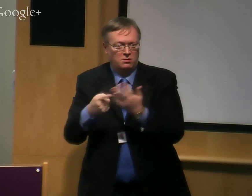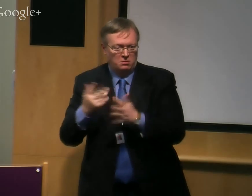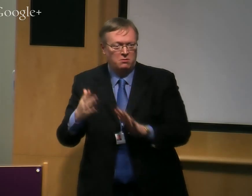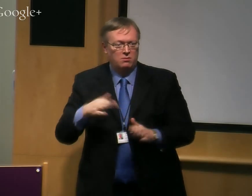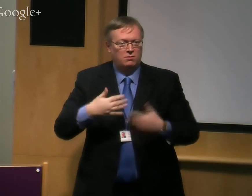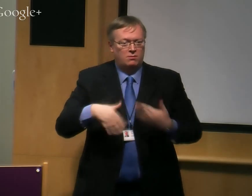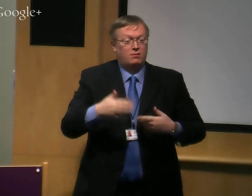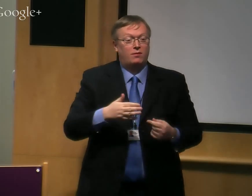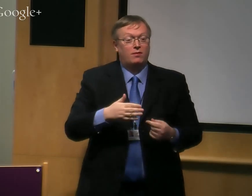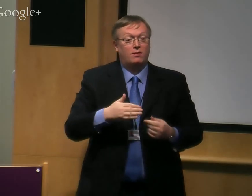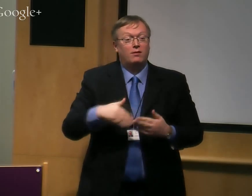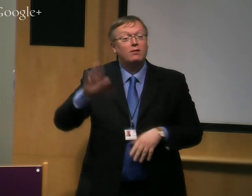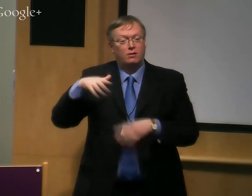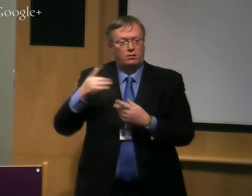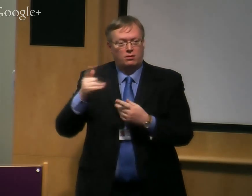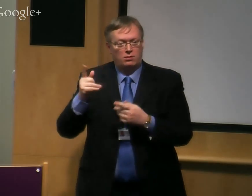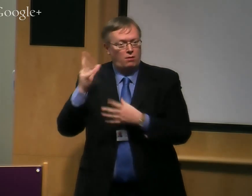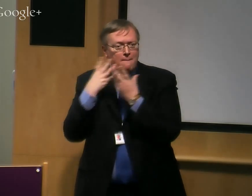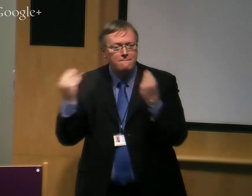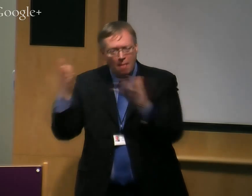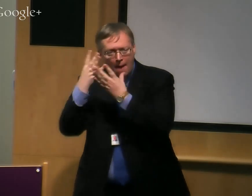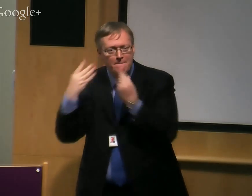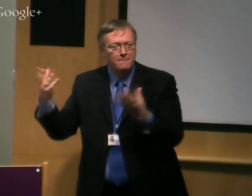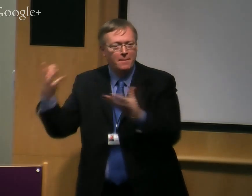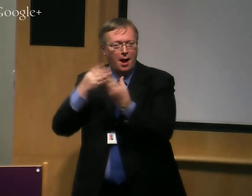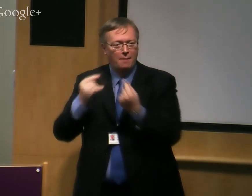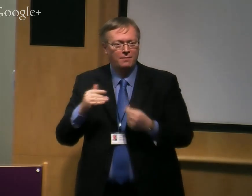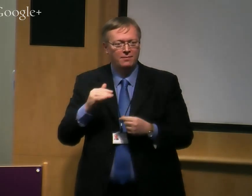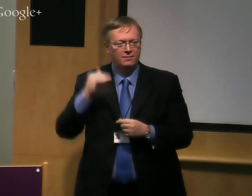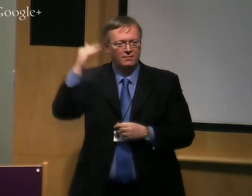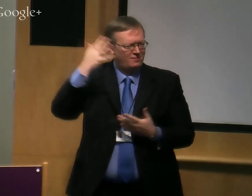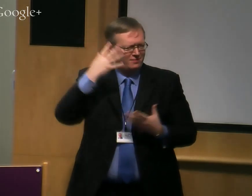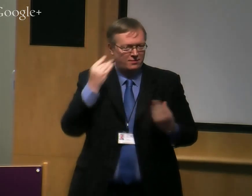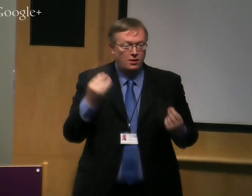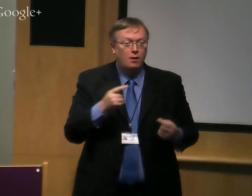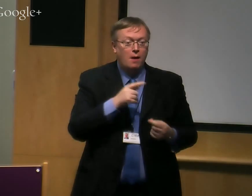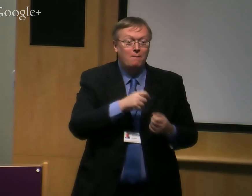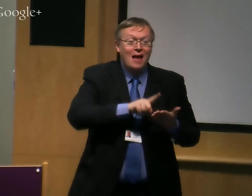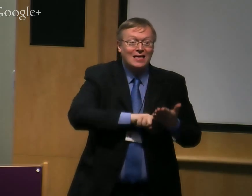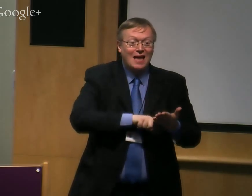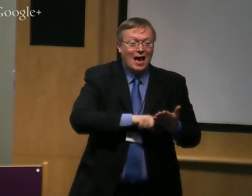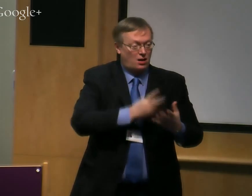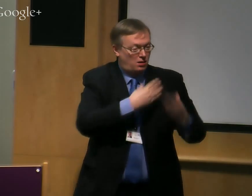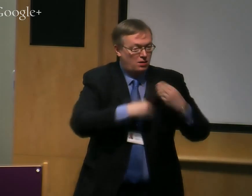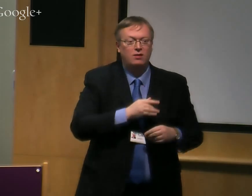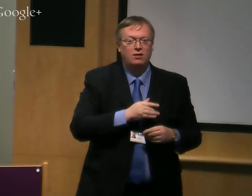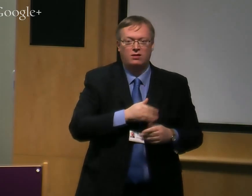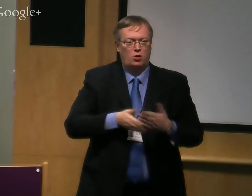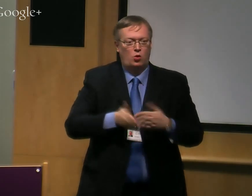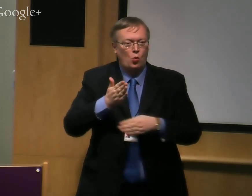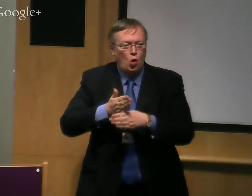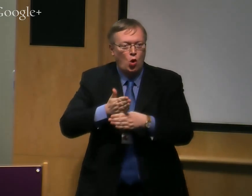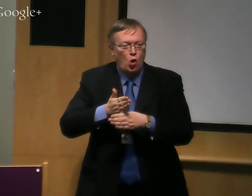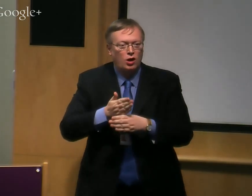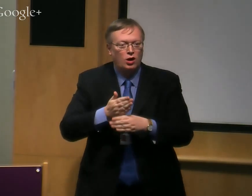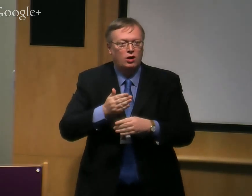don't finish the journey with the languages in school. And later on, they leave school, they forget. But what they find is that if